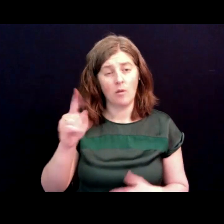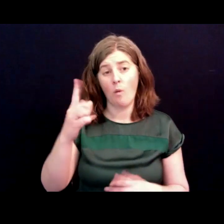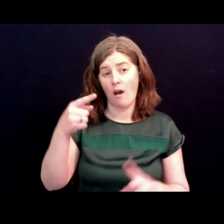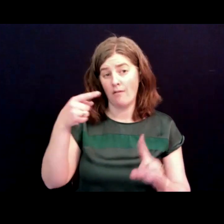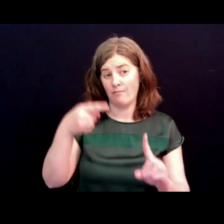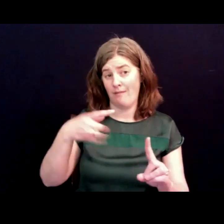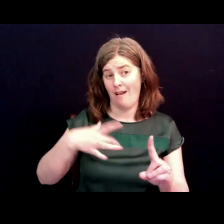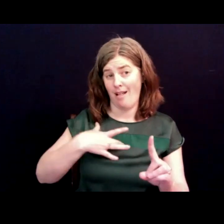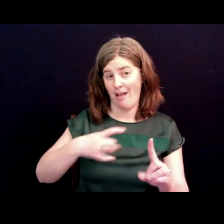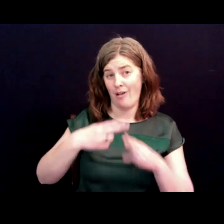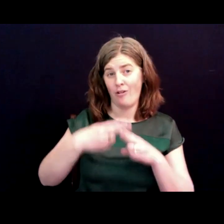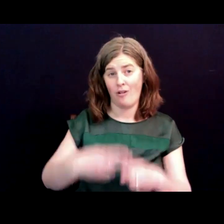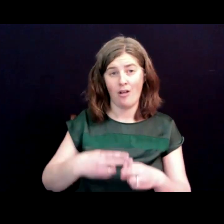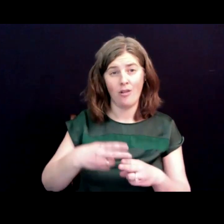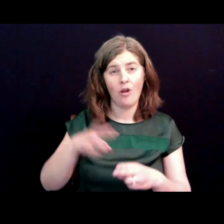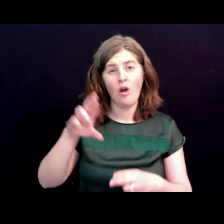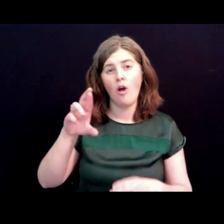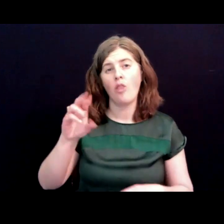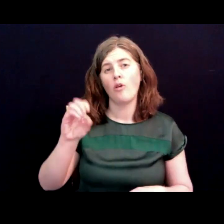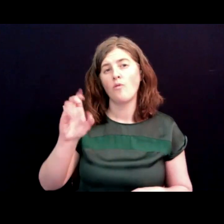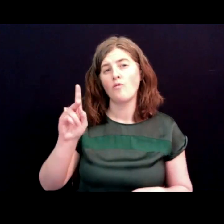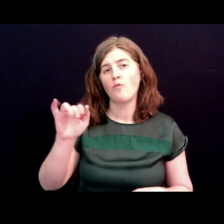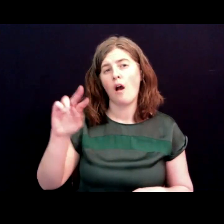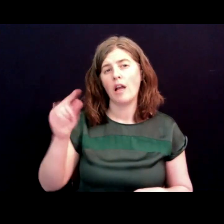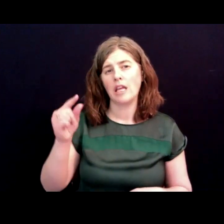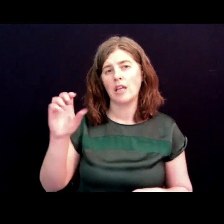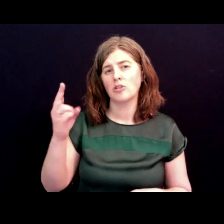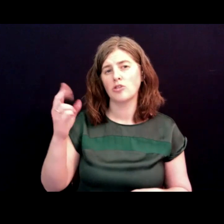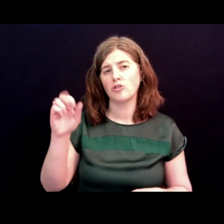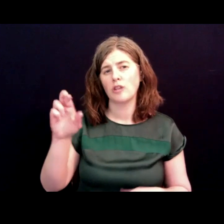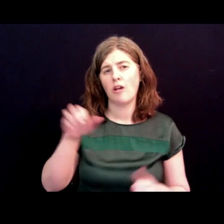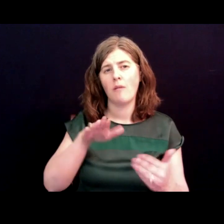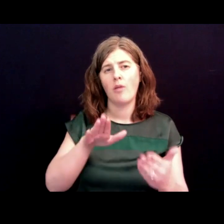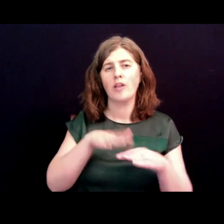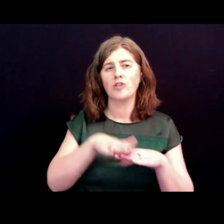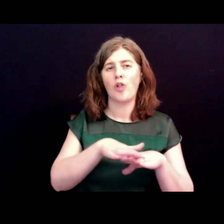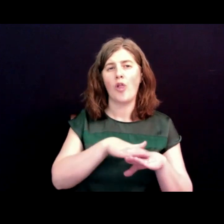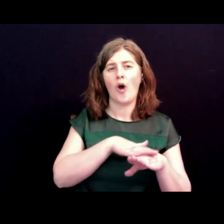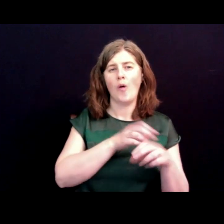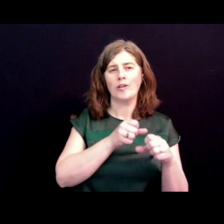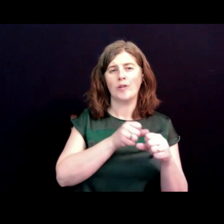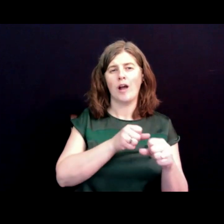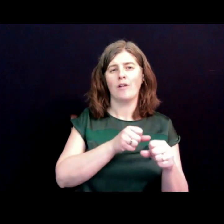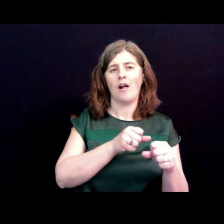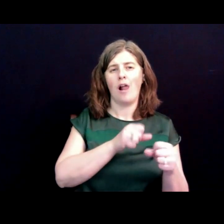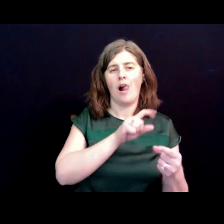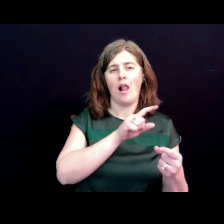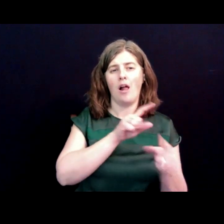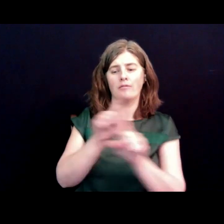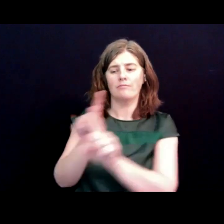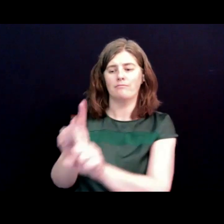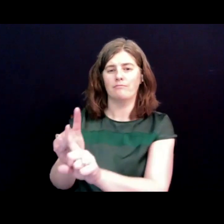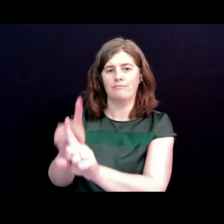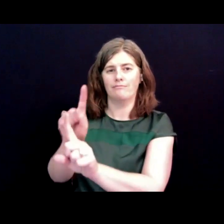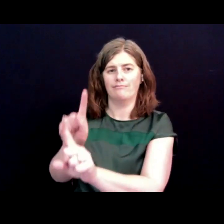there's one called the rocking chair method, which is kind of a slow strategy of kind of kind of gradually moving yourself out of the